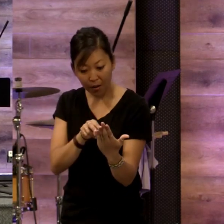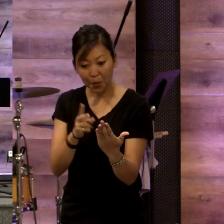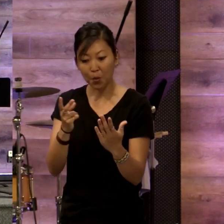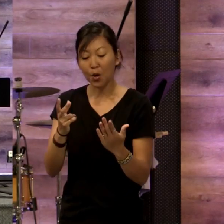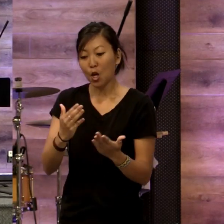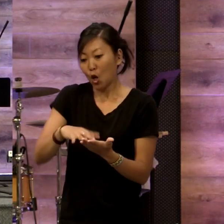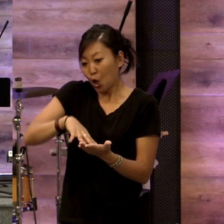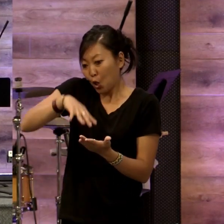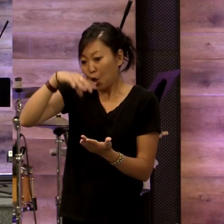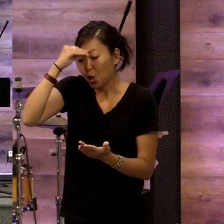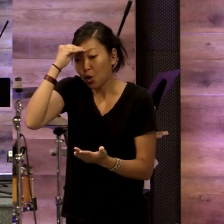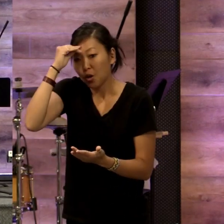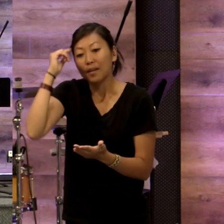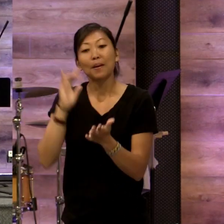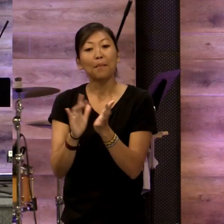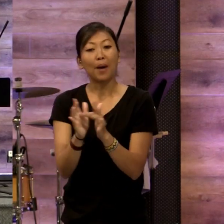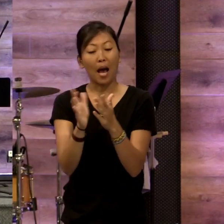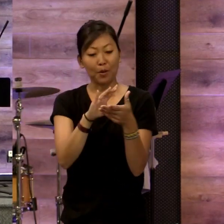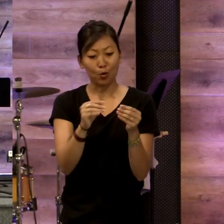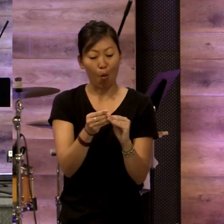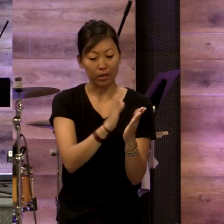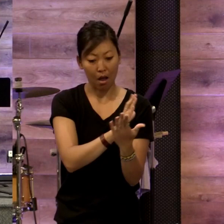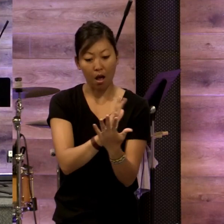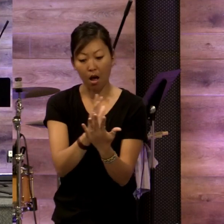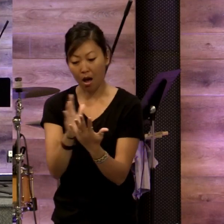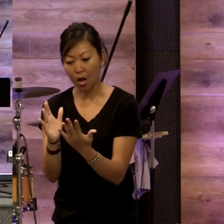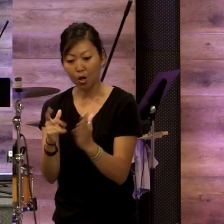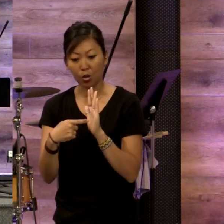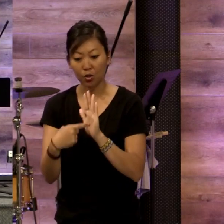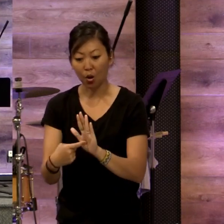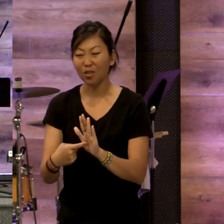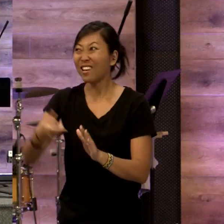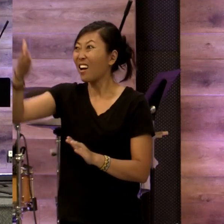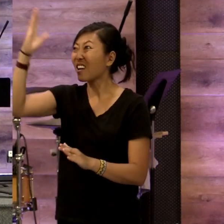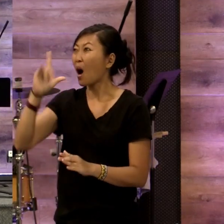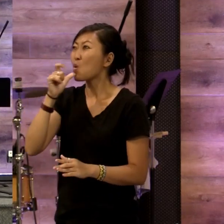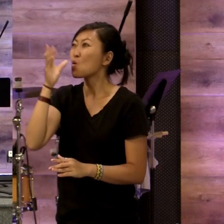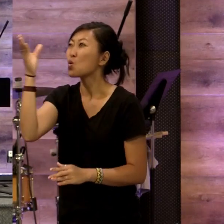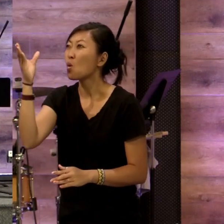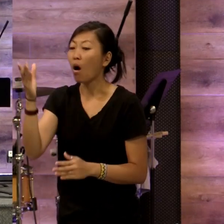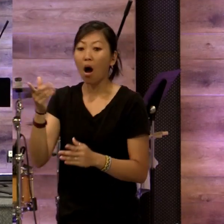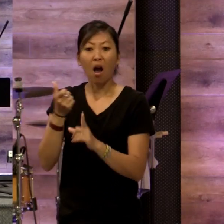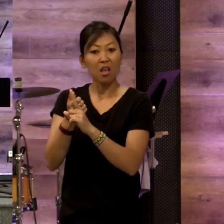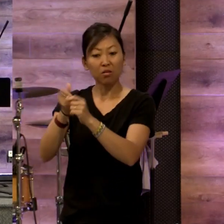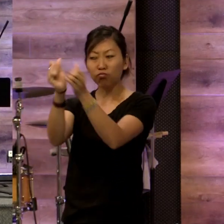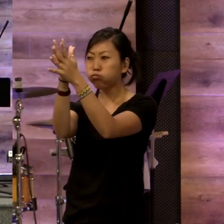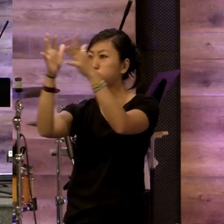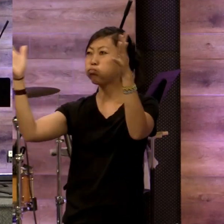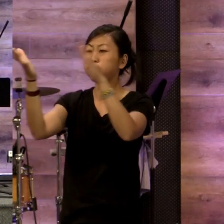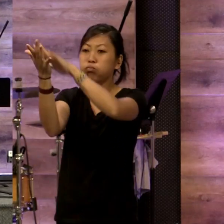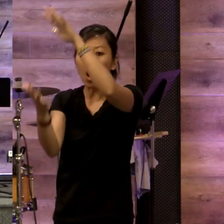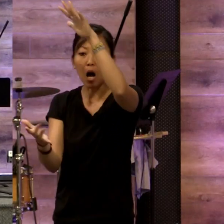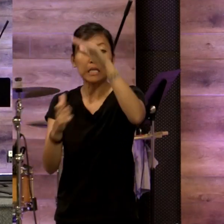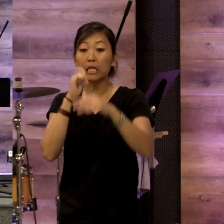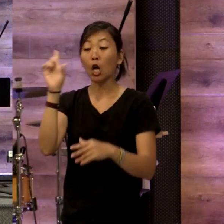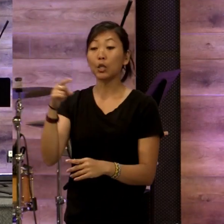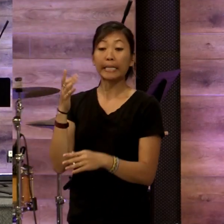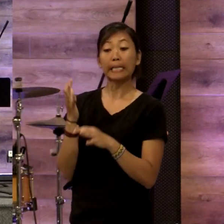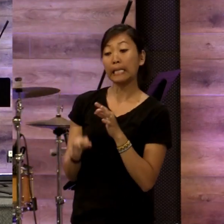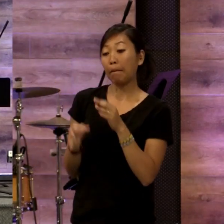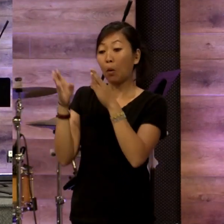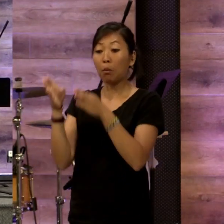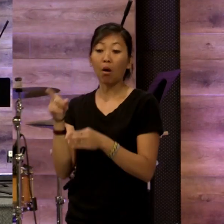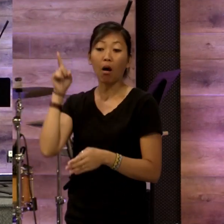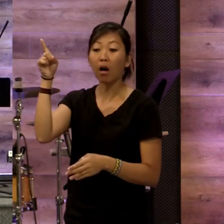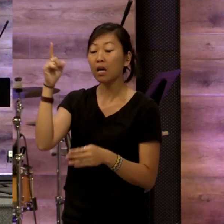Scripture because it gives us categories for who God is and how He relates to His people in the good and the bad and